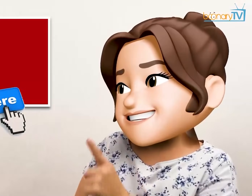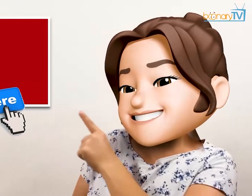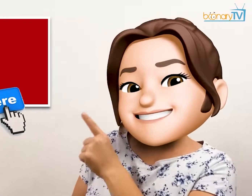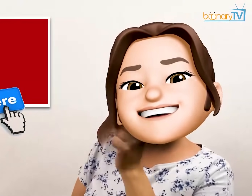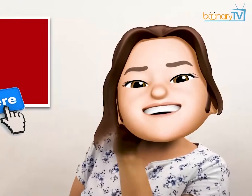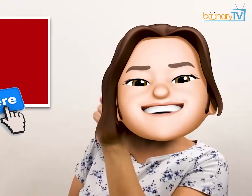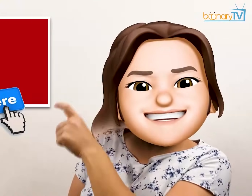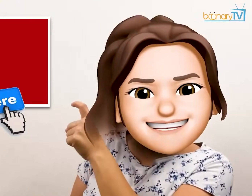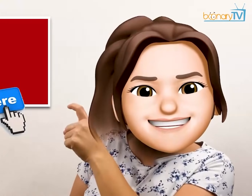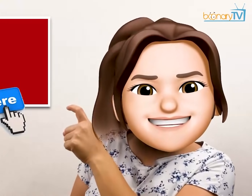Please try to prepare forHuhjodajutsis.